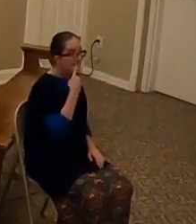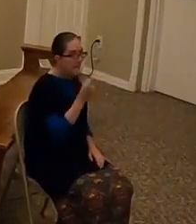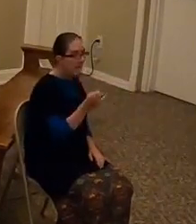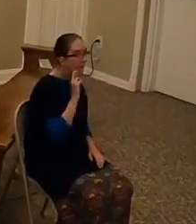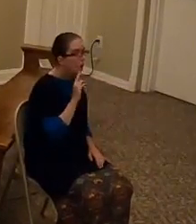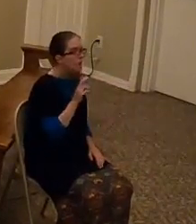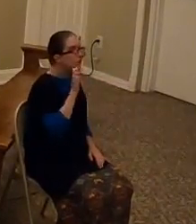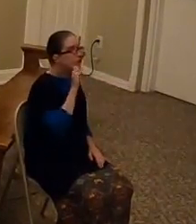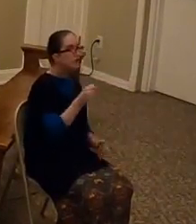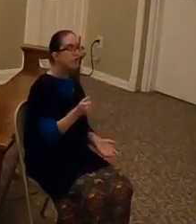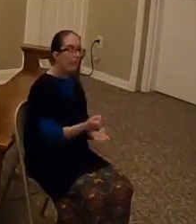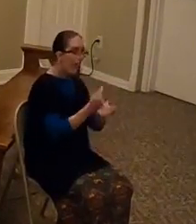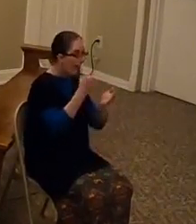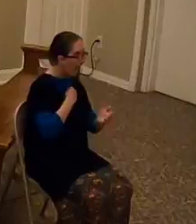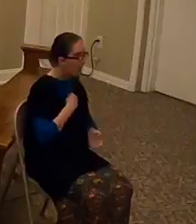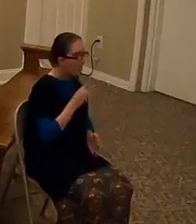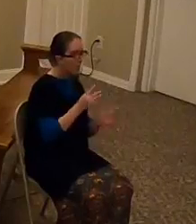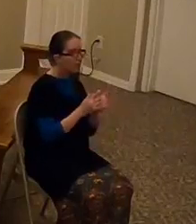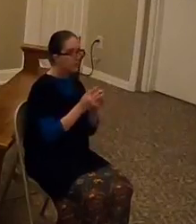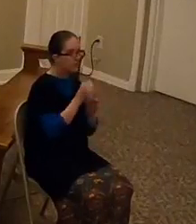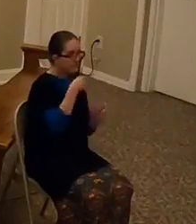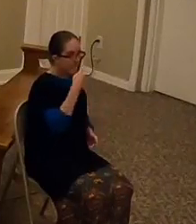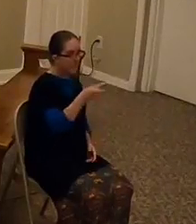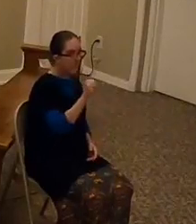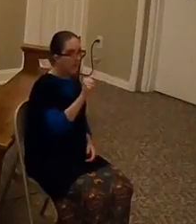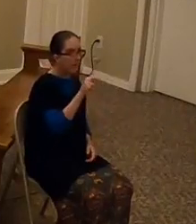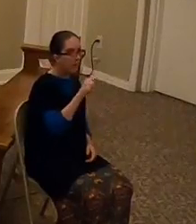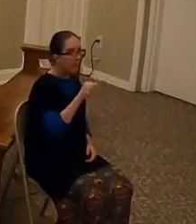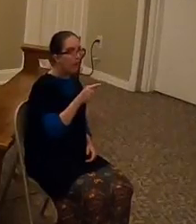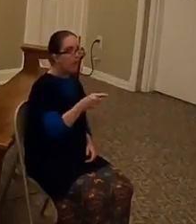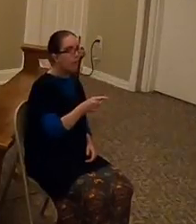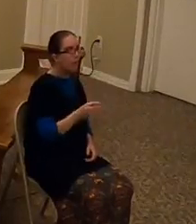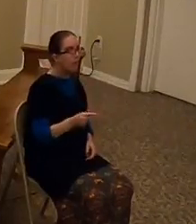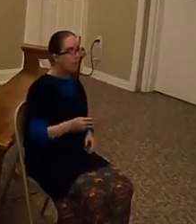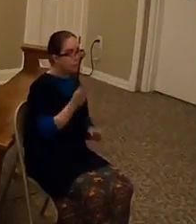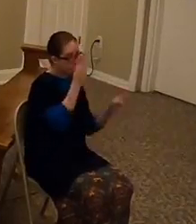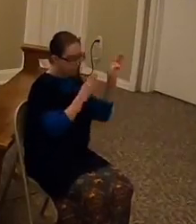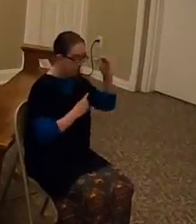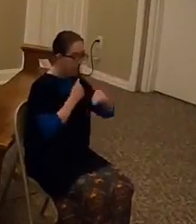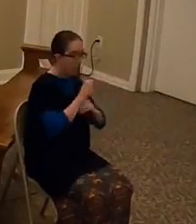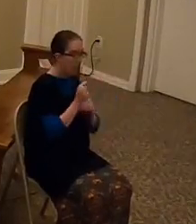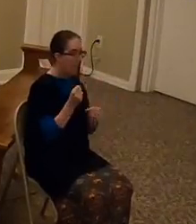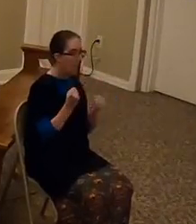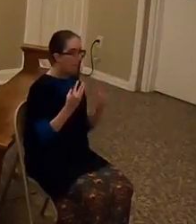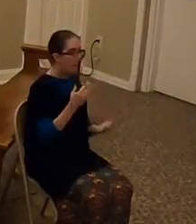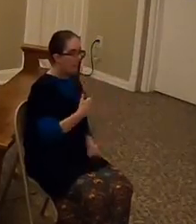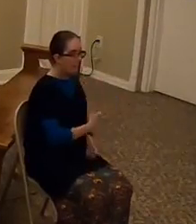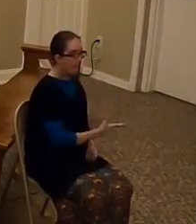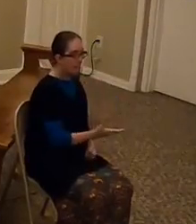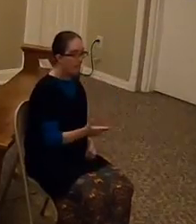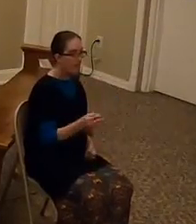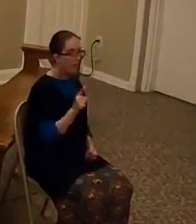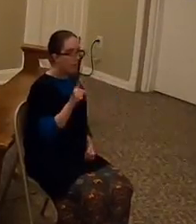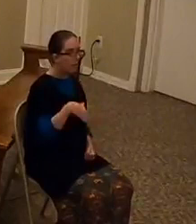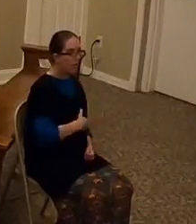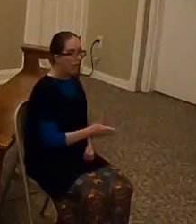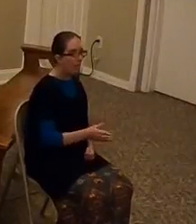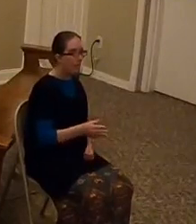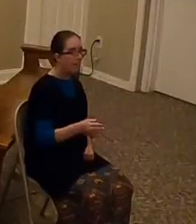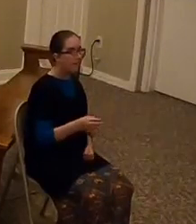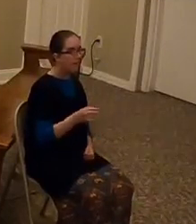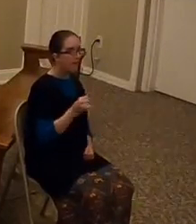she help me.' And Jesus answered and said unto her, 'Martha, Martha, thou art careful and troubled about many things, but one thing